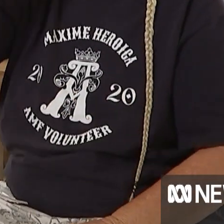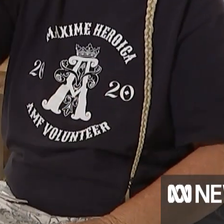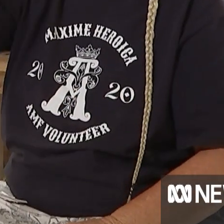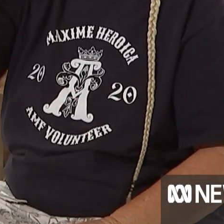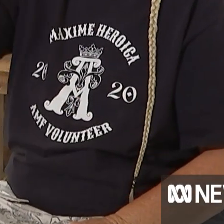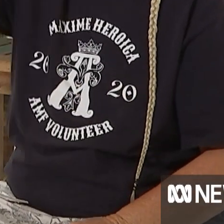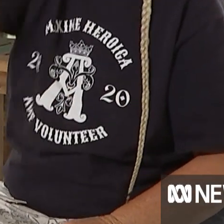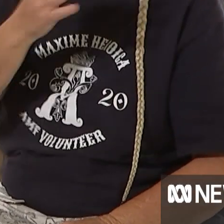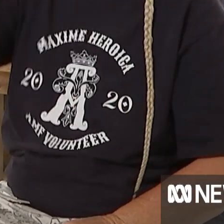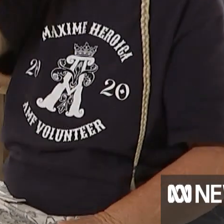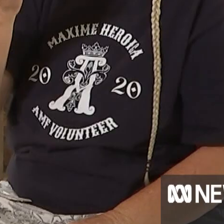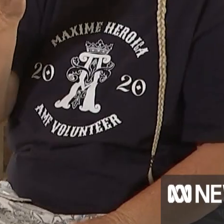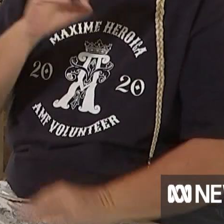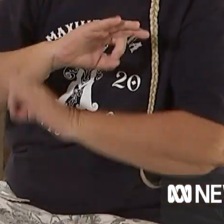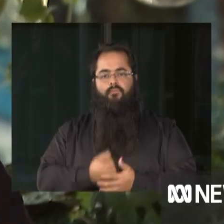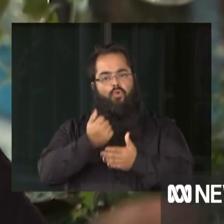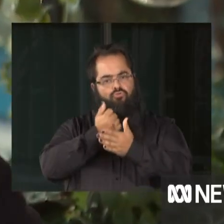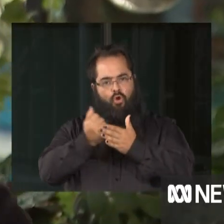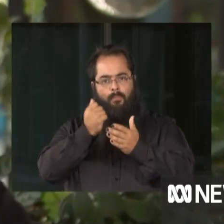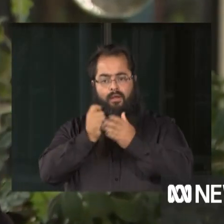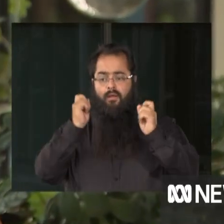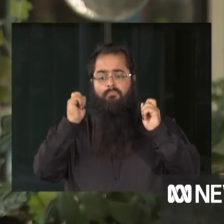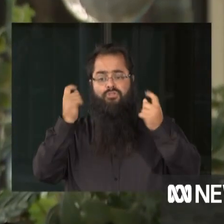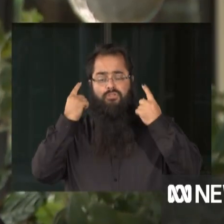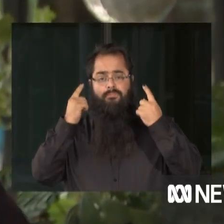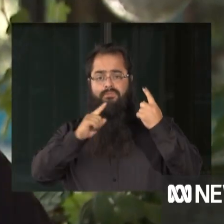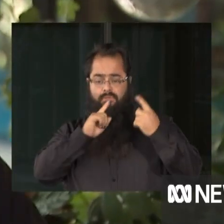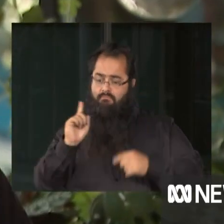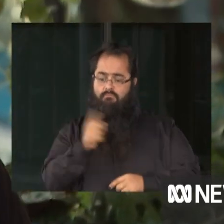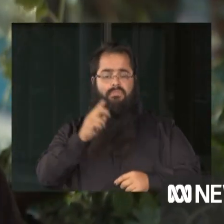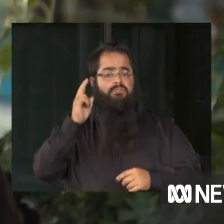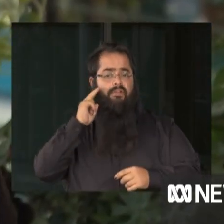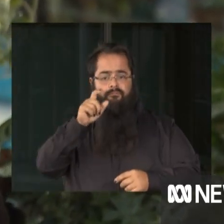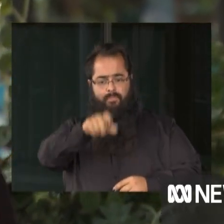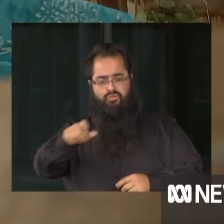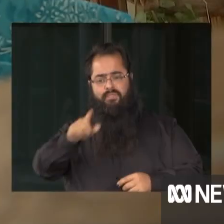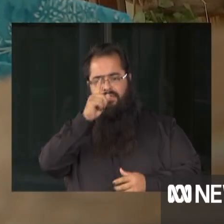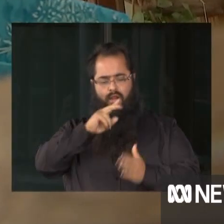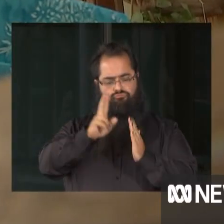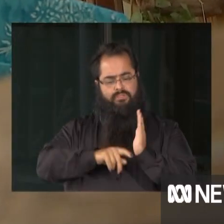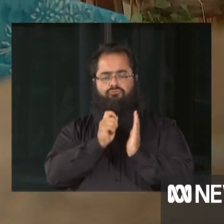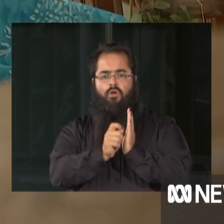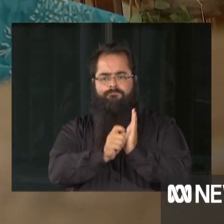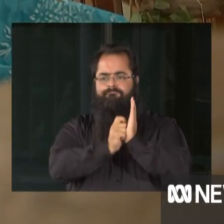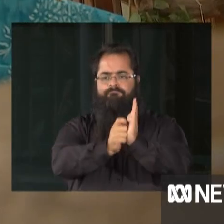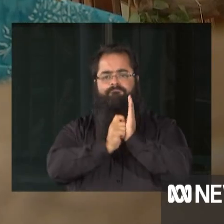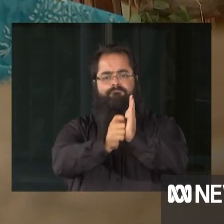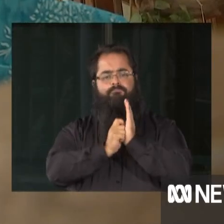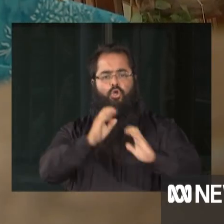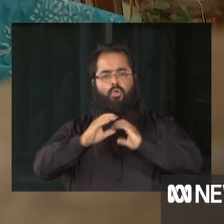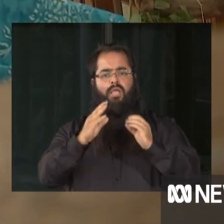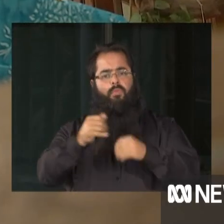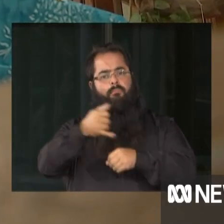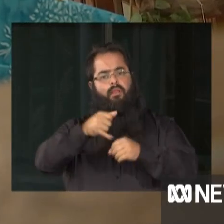there, 24 hours. A common misconception is that deaf patients can simply read and write